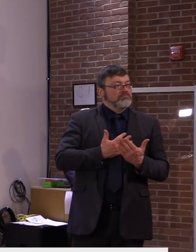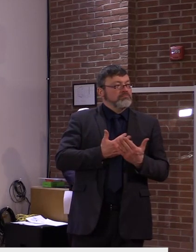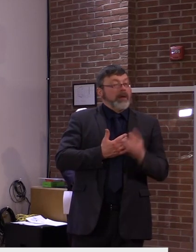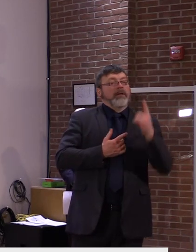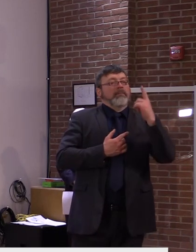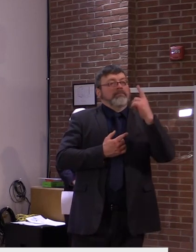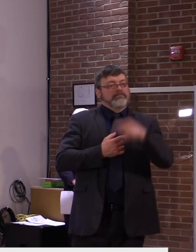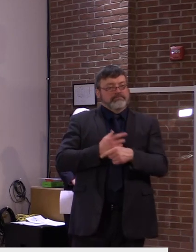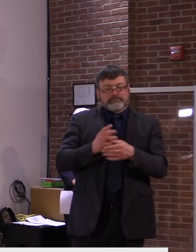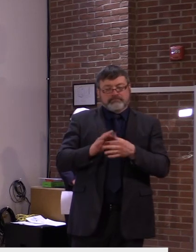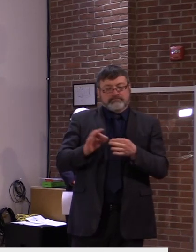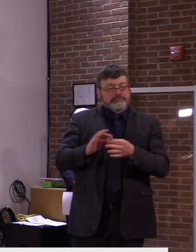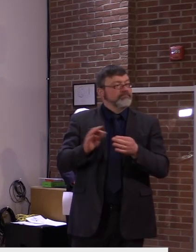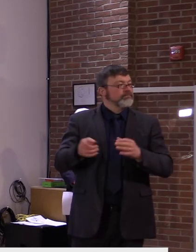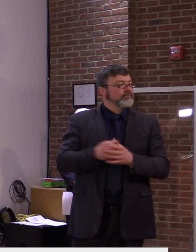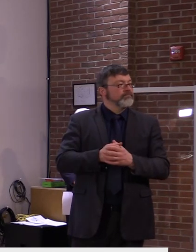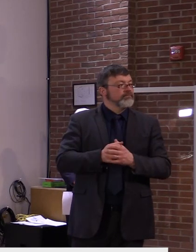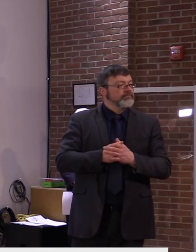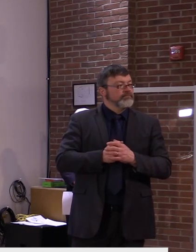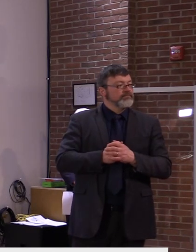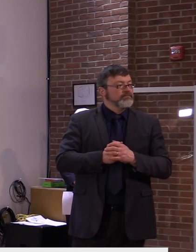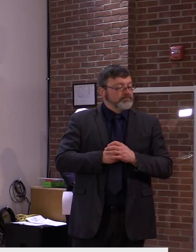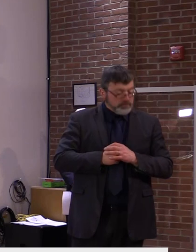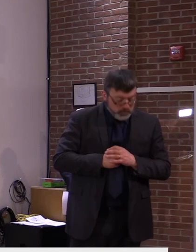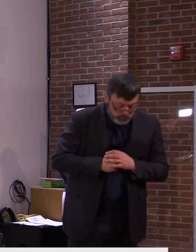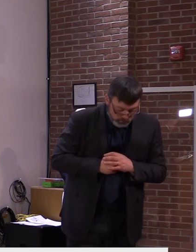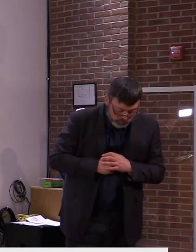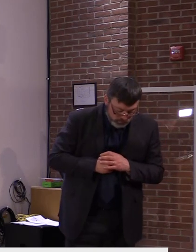Yes, good morning. Continuing with the